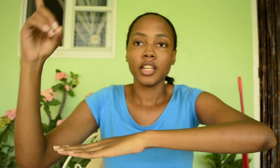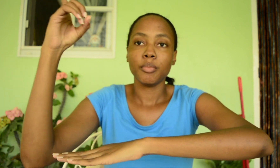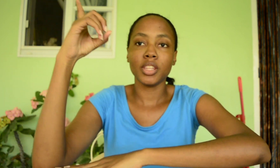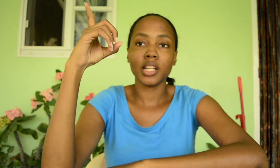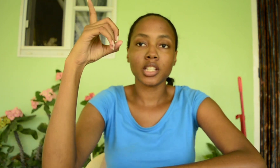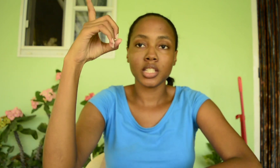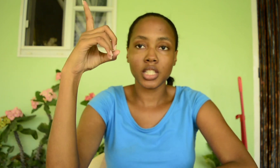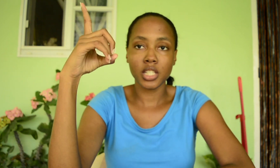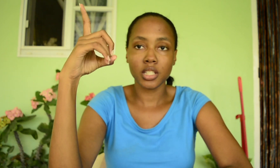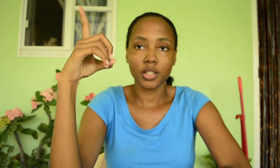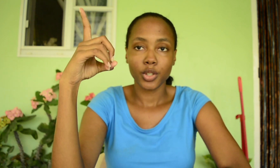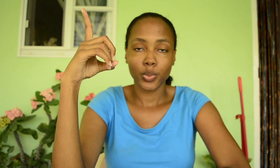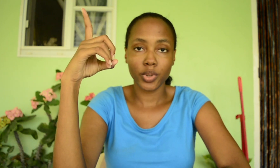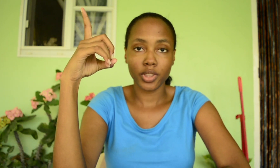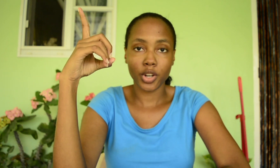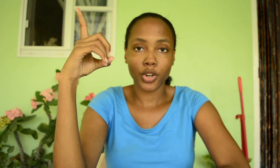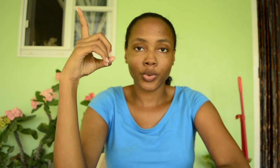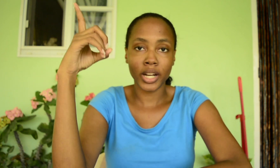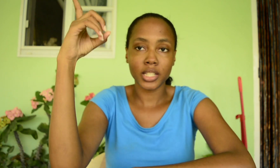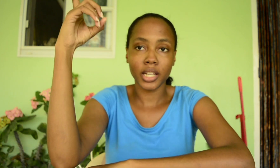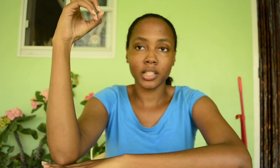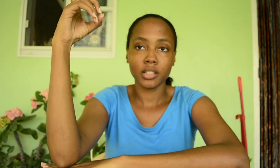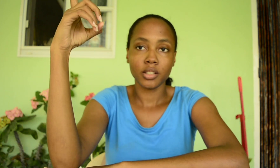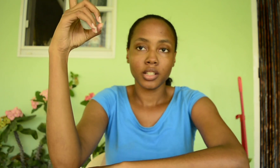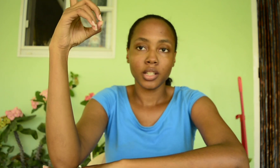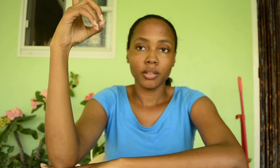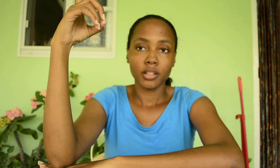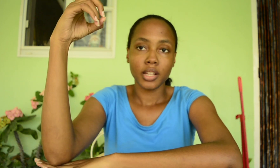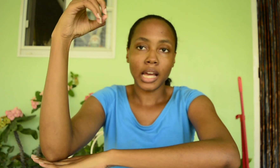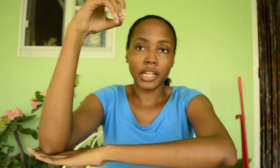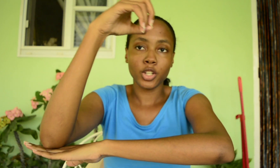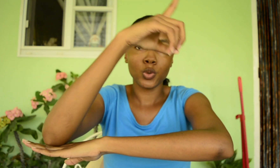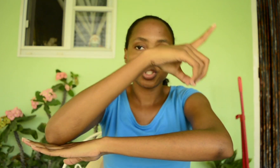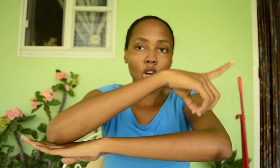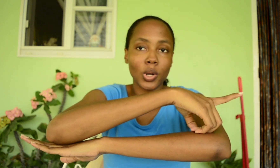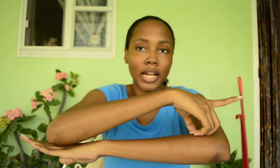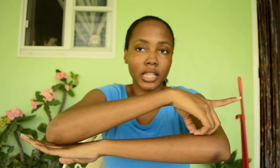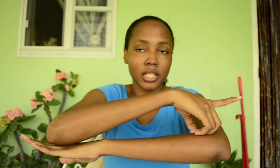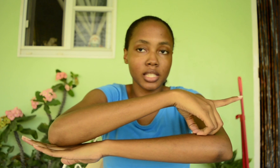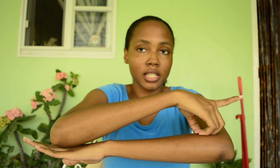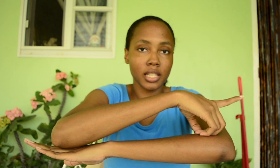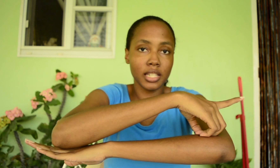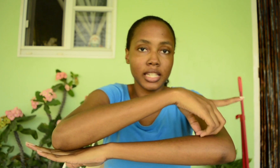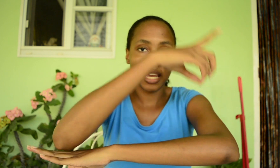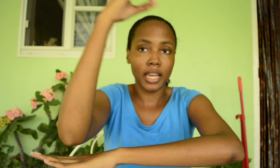make the letter D with your right hand, and it goes down like this. Day.